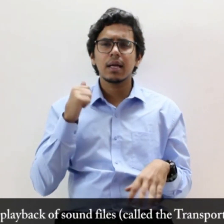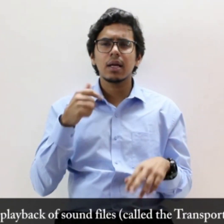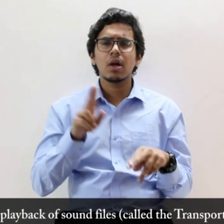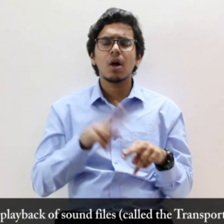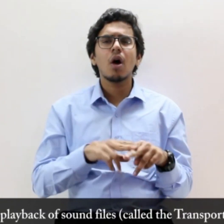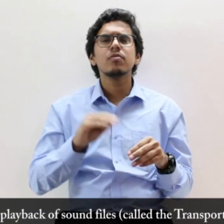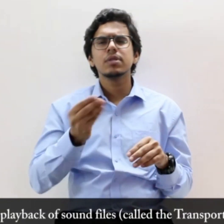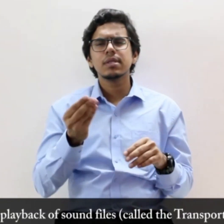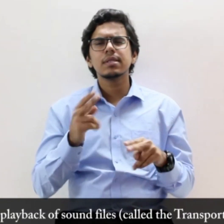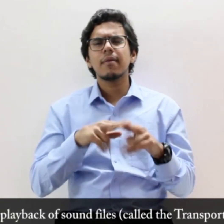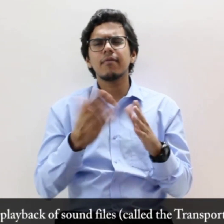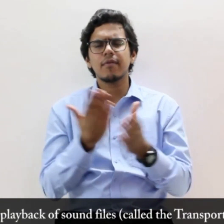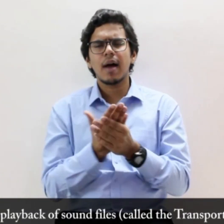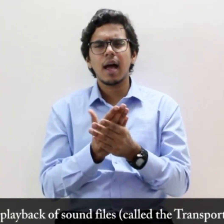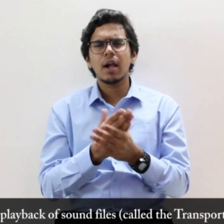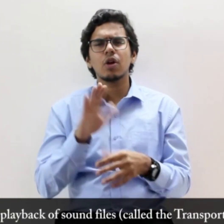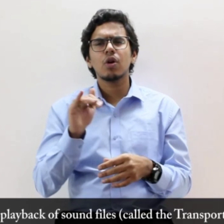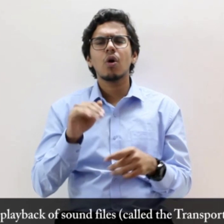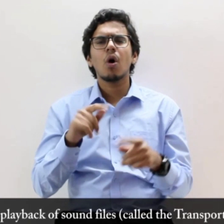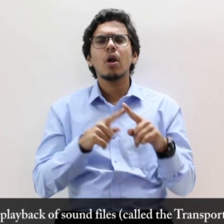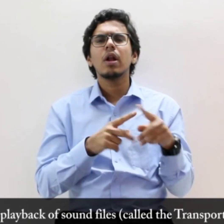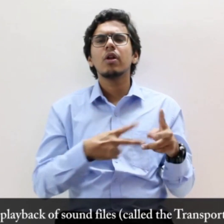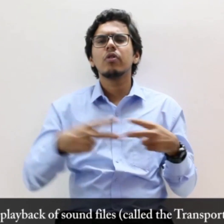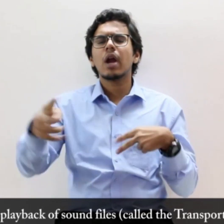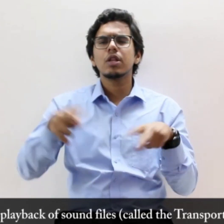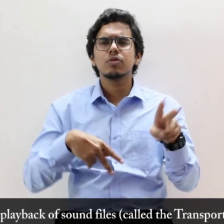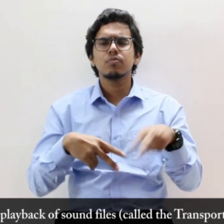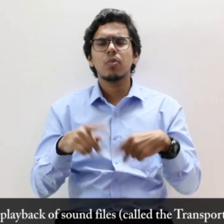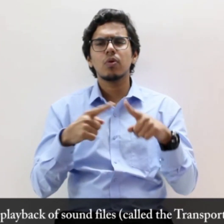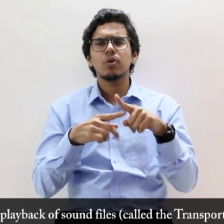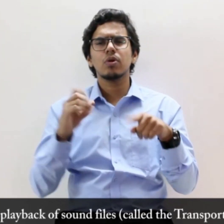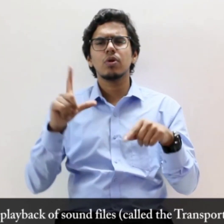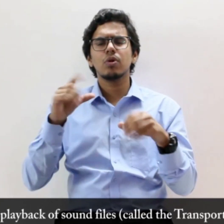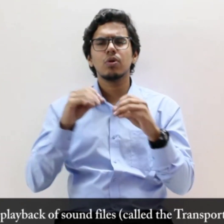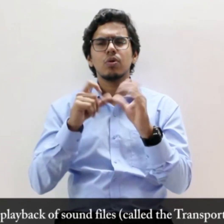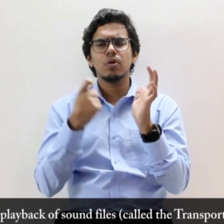for playback of sound files called the transport